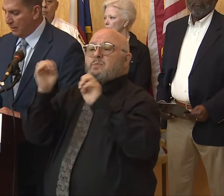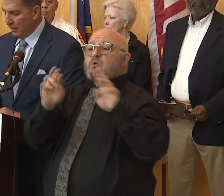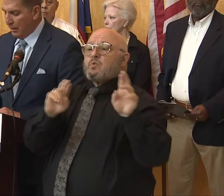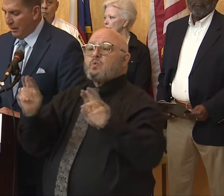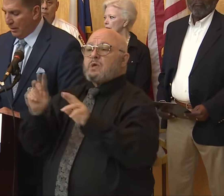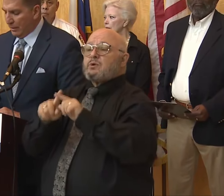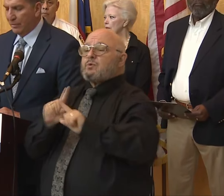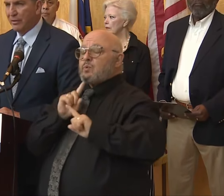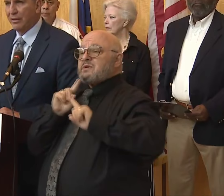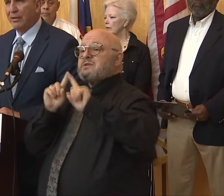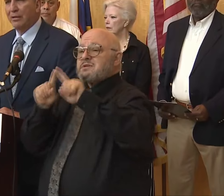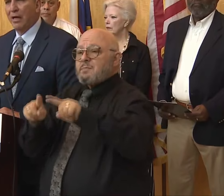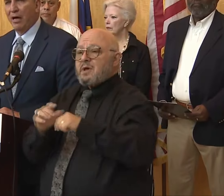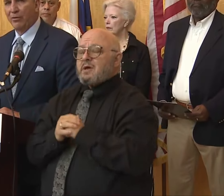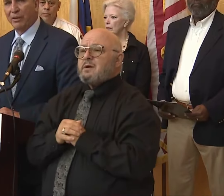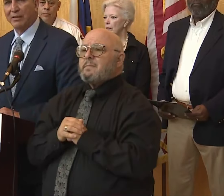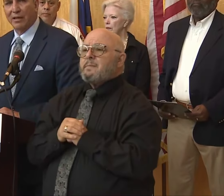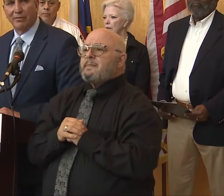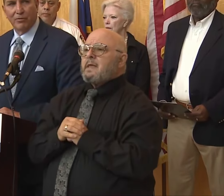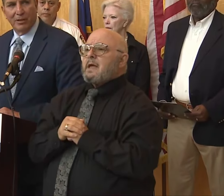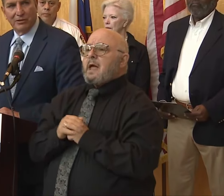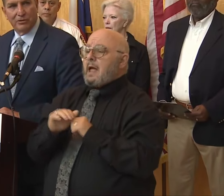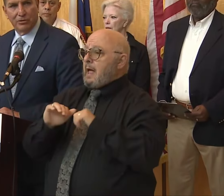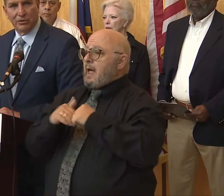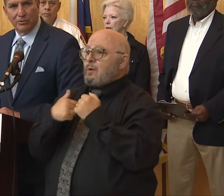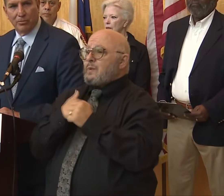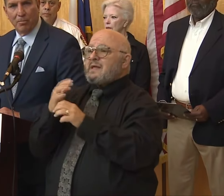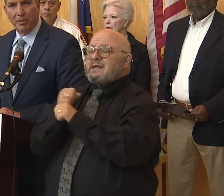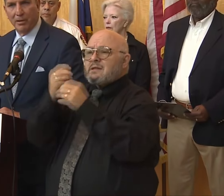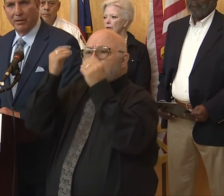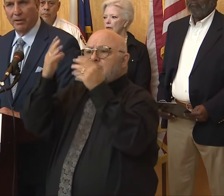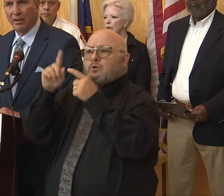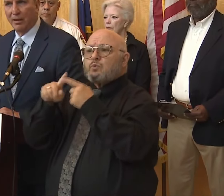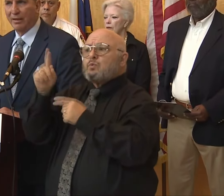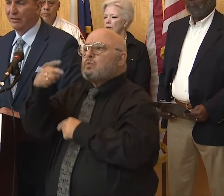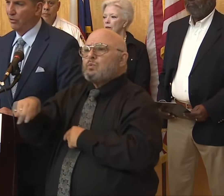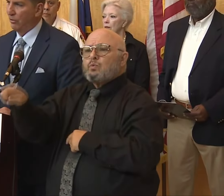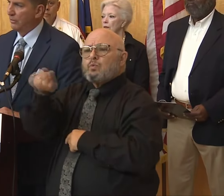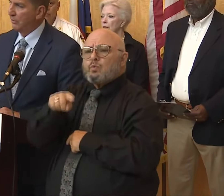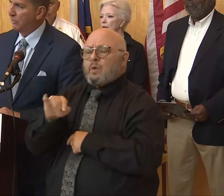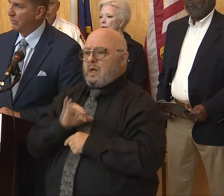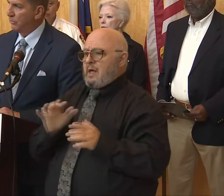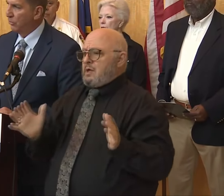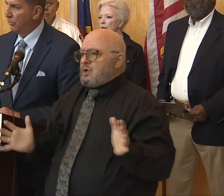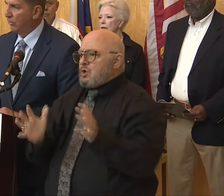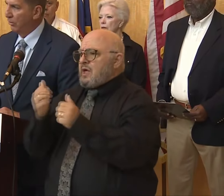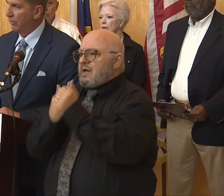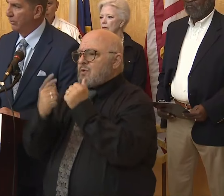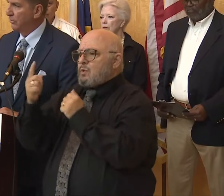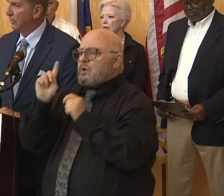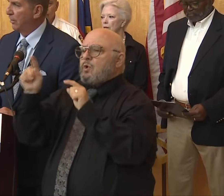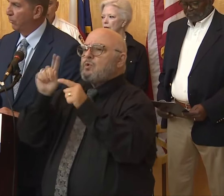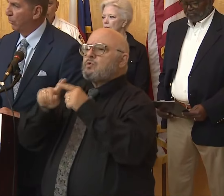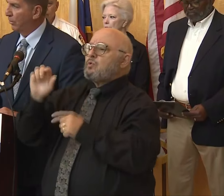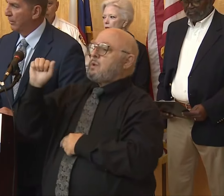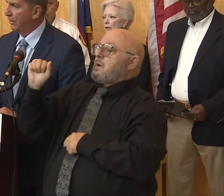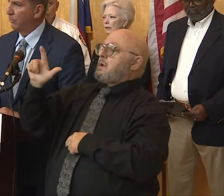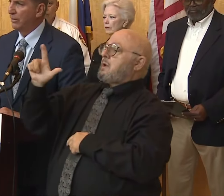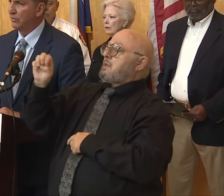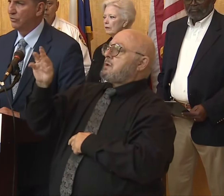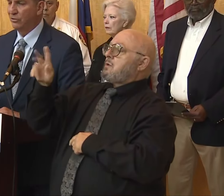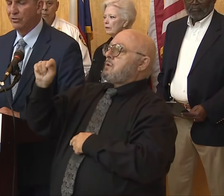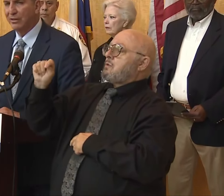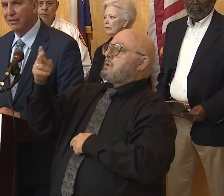respond. The other thing, how do we get that information to you? I encourage everyone to go to alerthouston.org